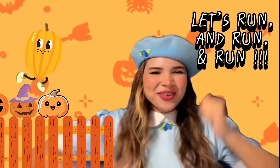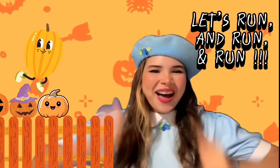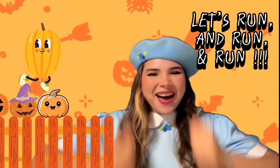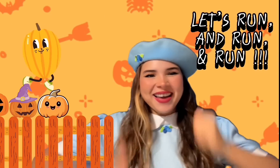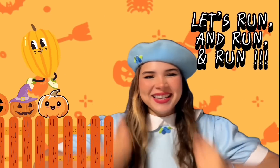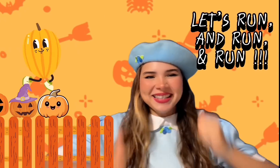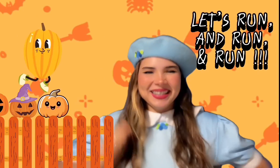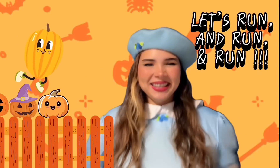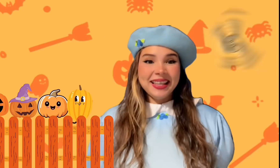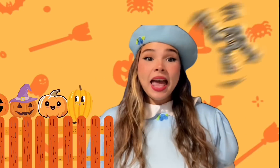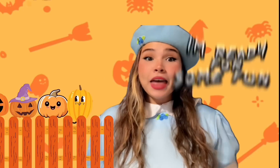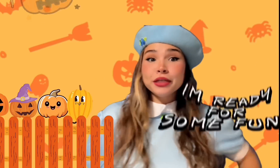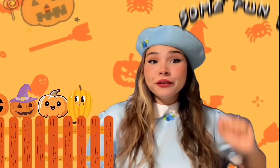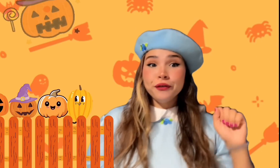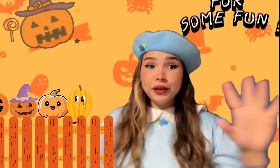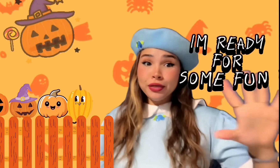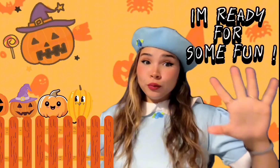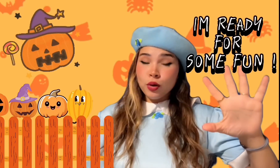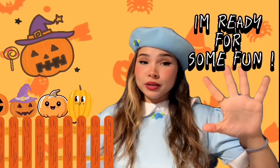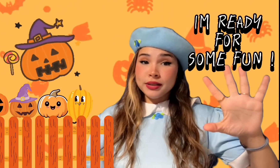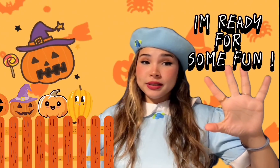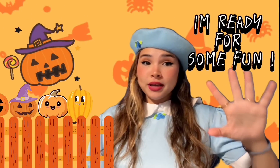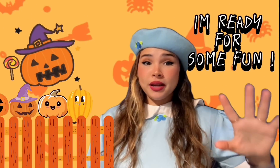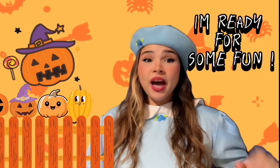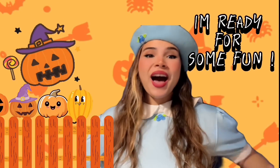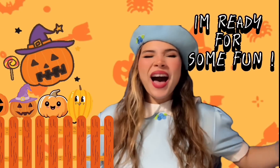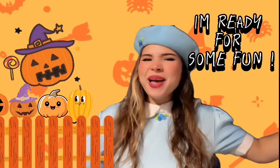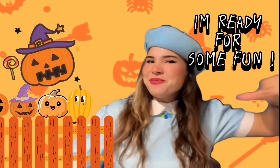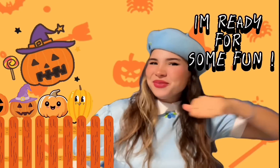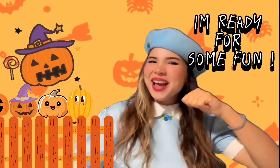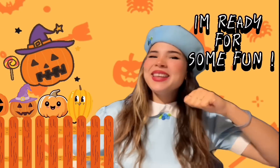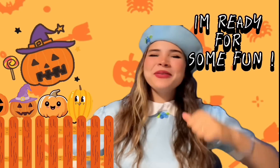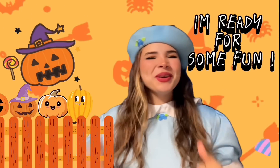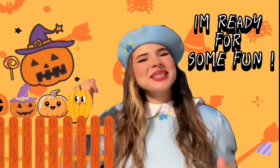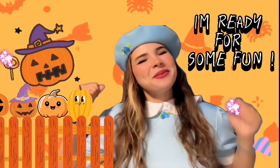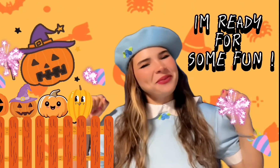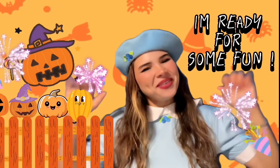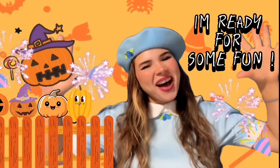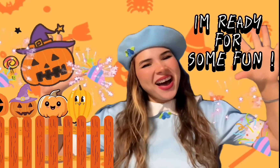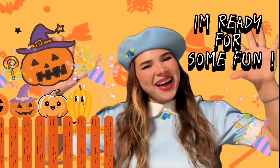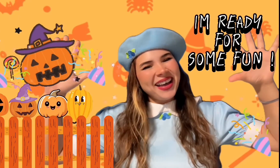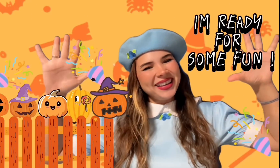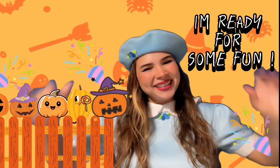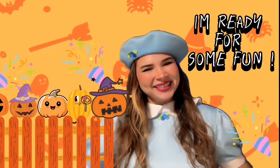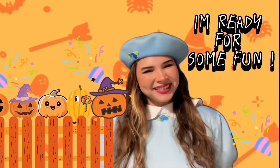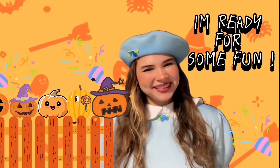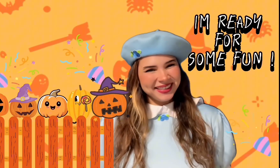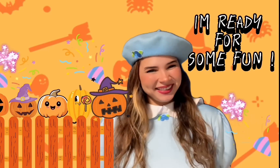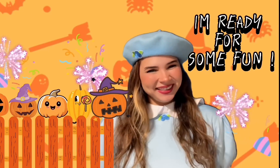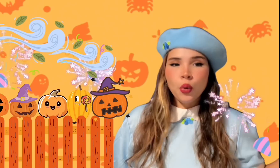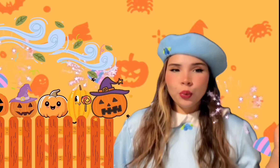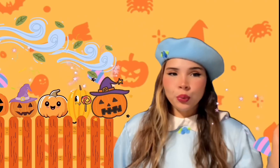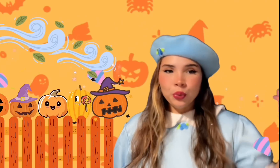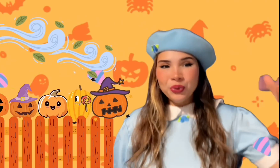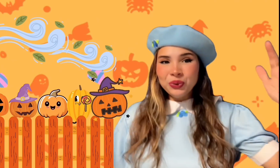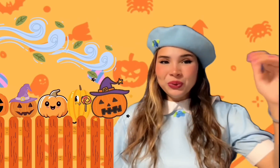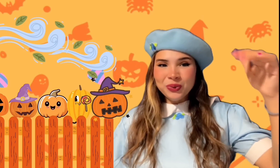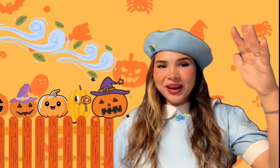run." And the fifth one said, "I'm ready for some fun." Ooh, went the